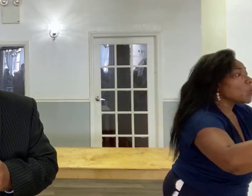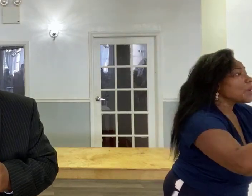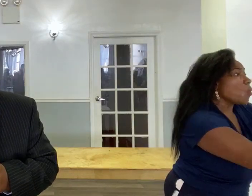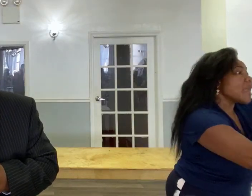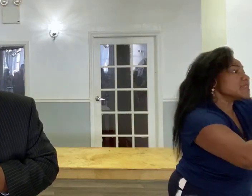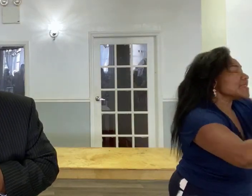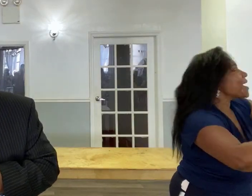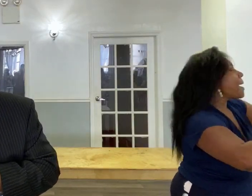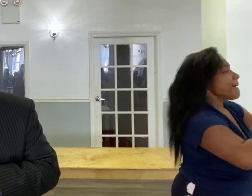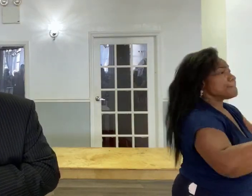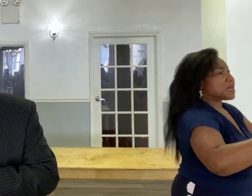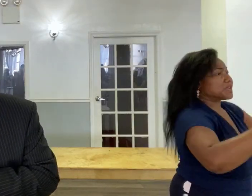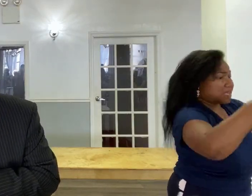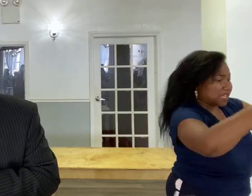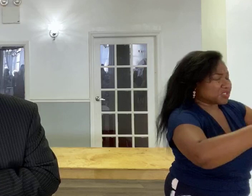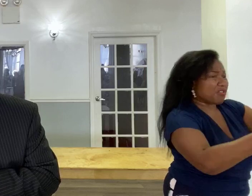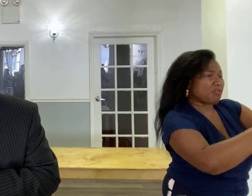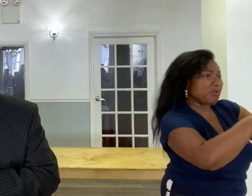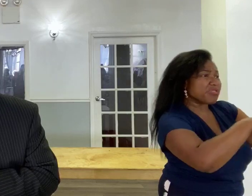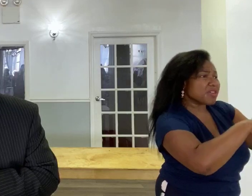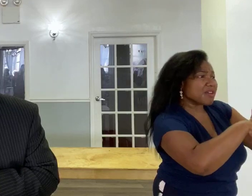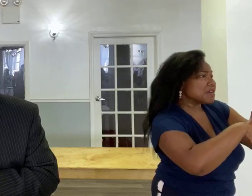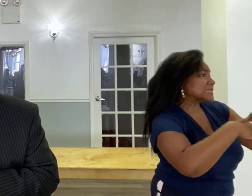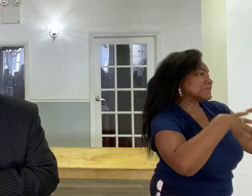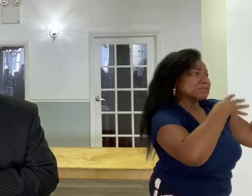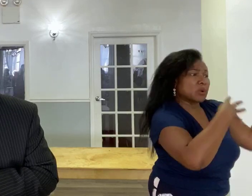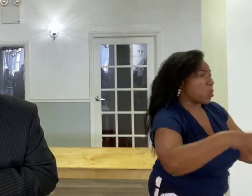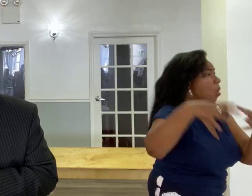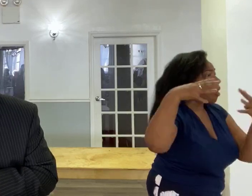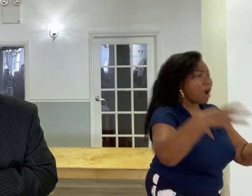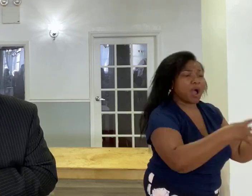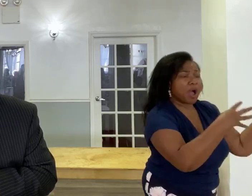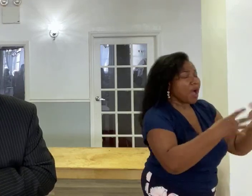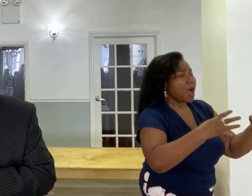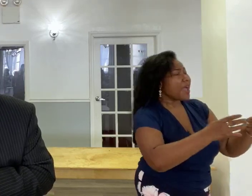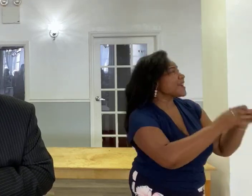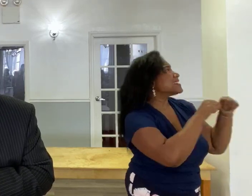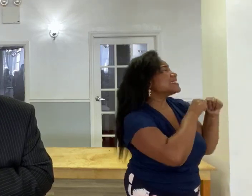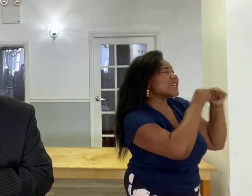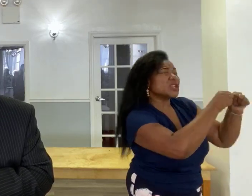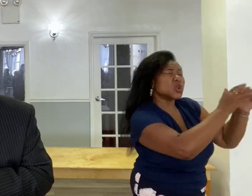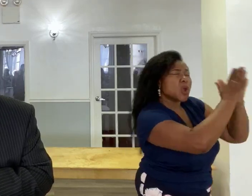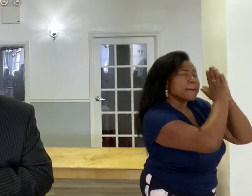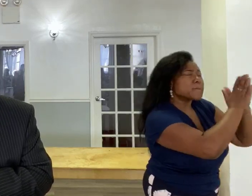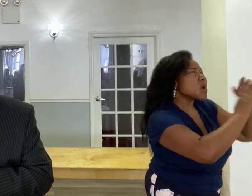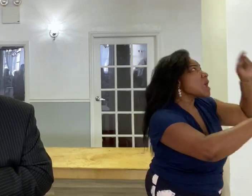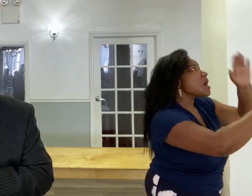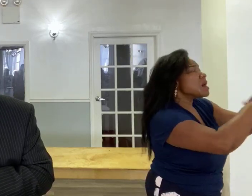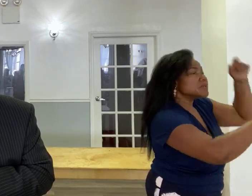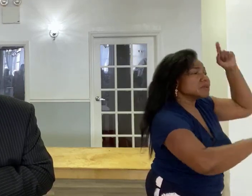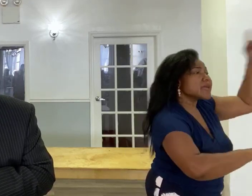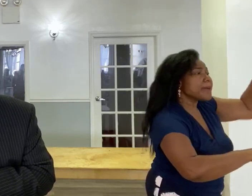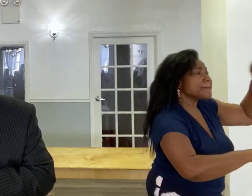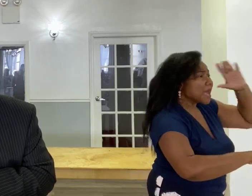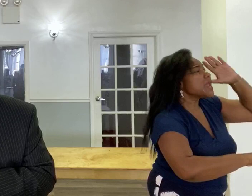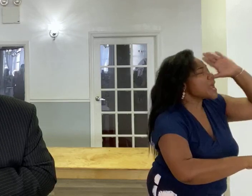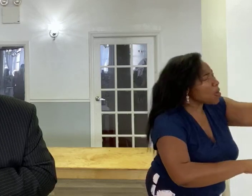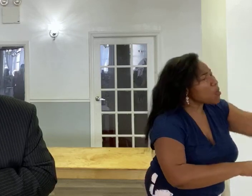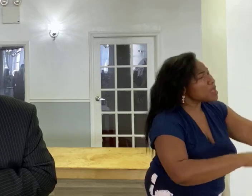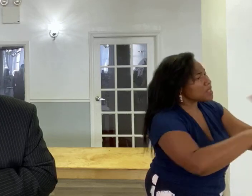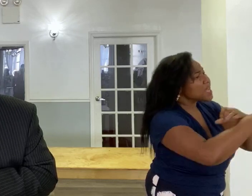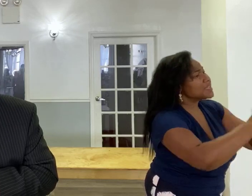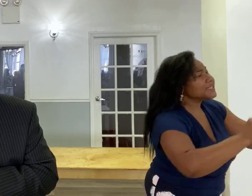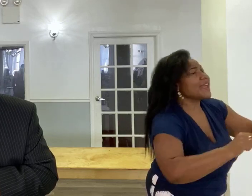earth. It says, then shall ye call upon me, and ye shall go and pray unto me, and I will hearken unto